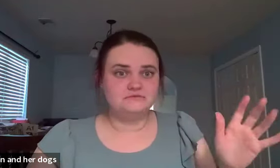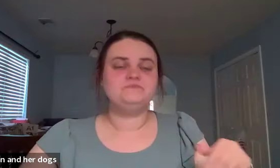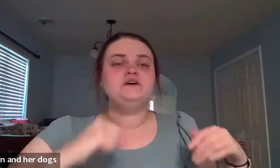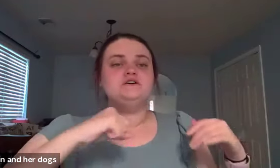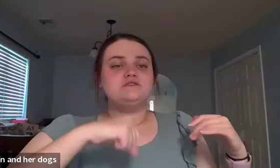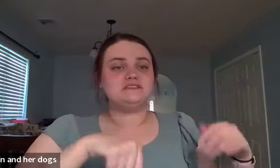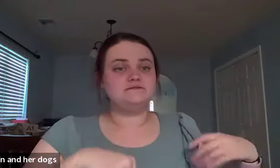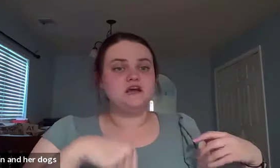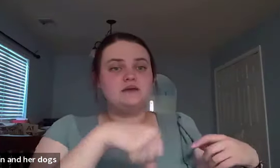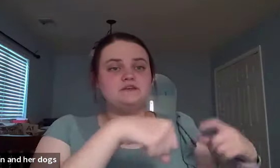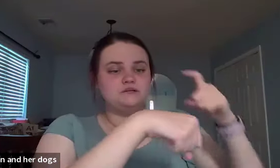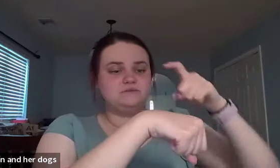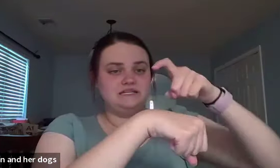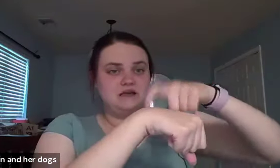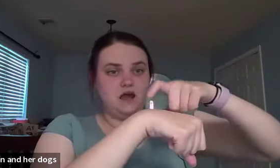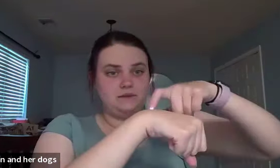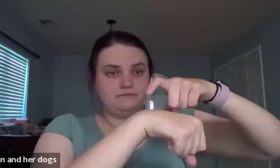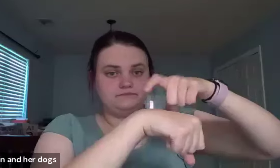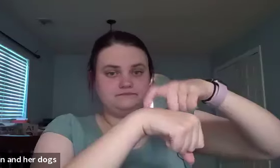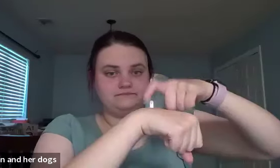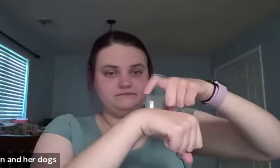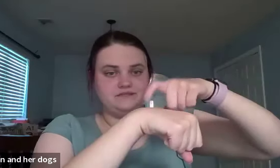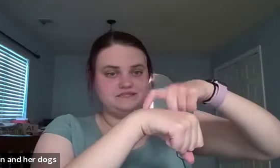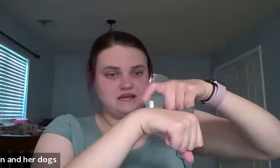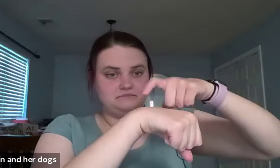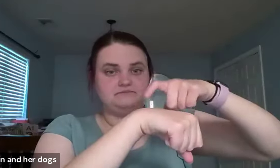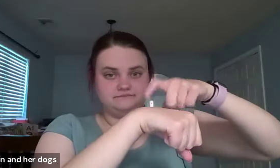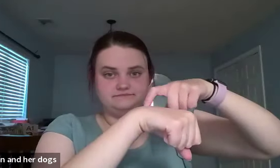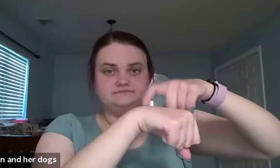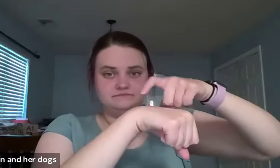itself. So the sign for time is going to be time. Time.